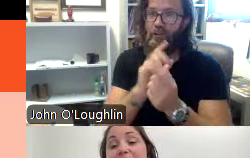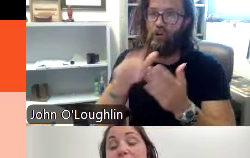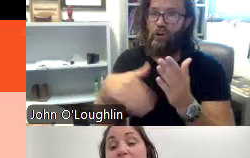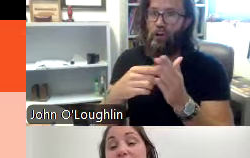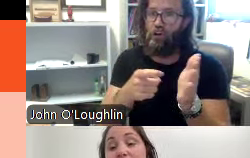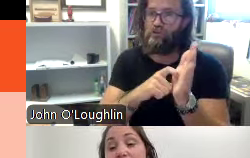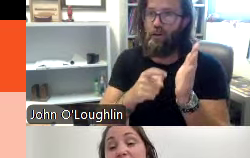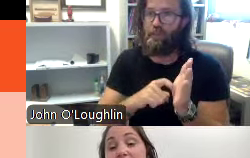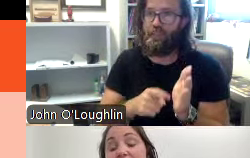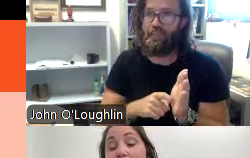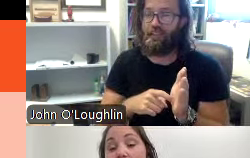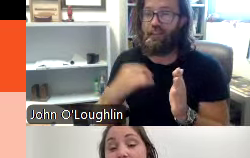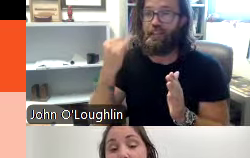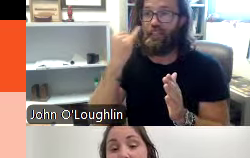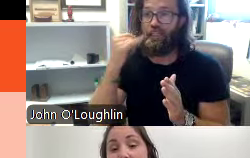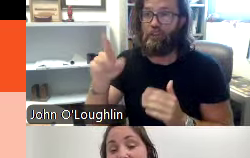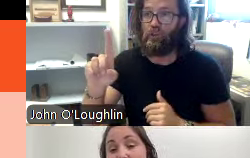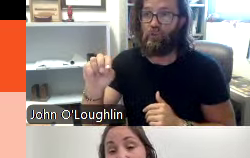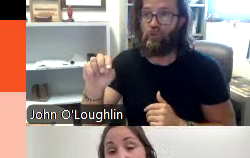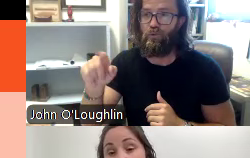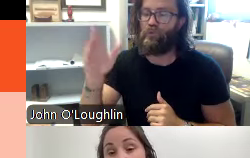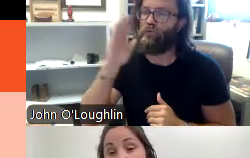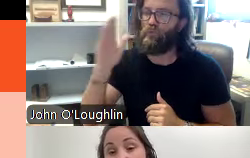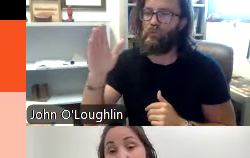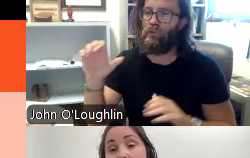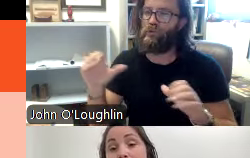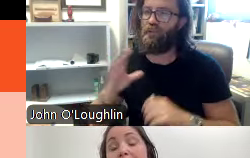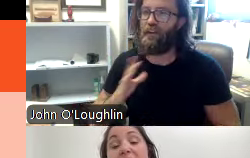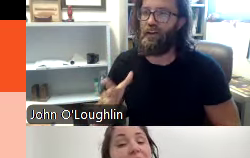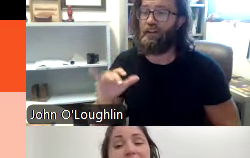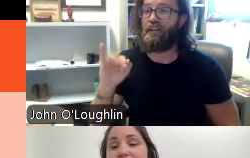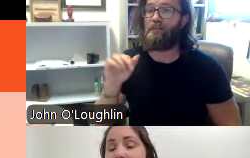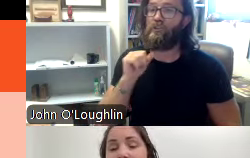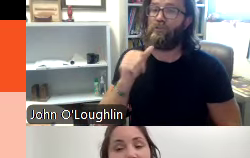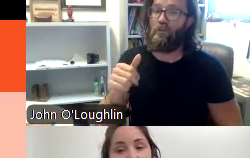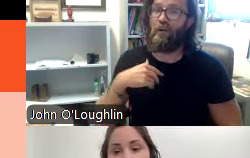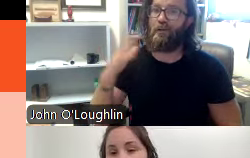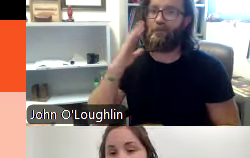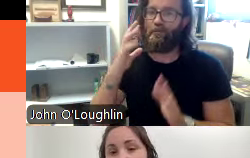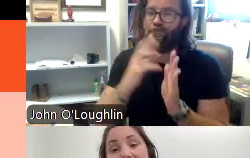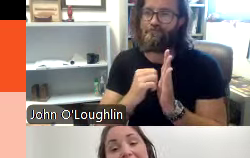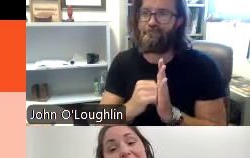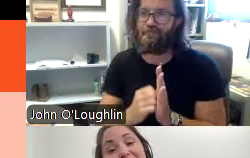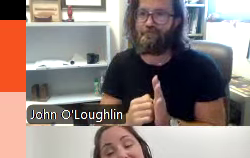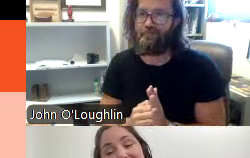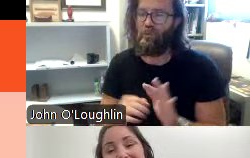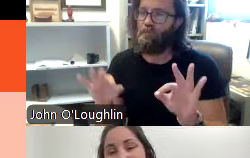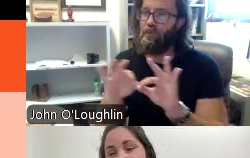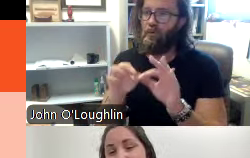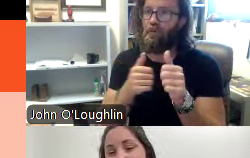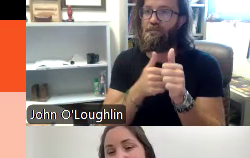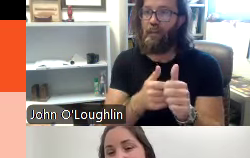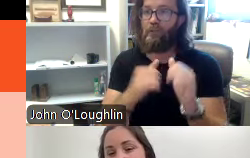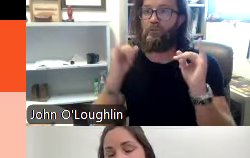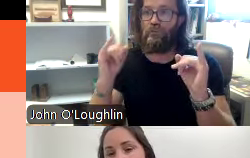and it's important for you to meet all of the requirements for the project. If you do, then you'll be fine. If you don't, then